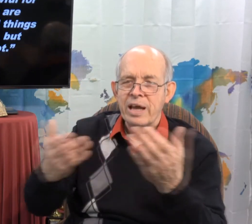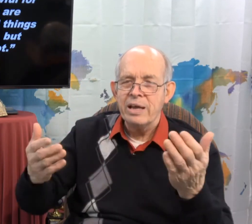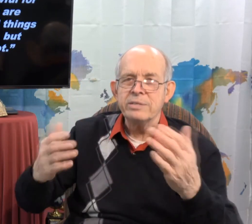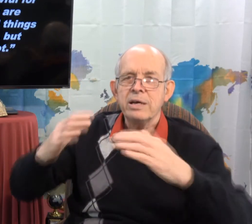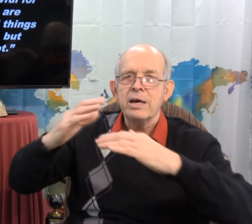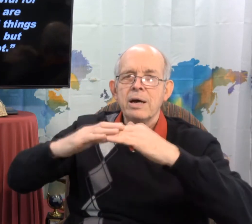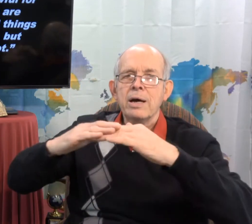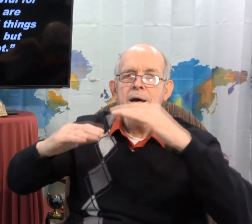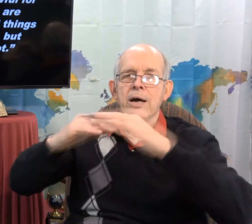things